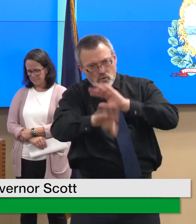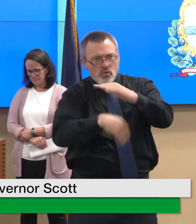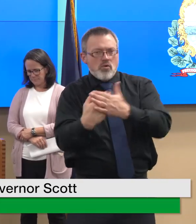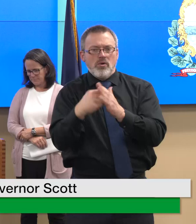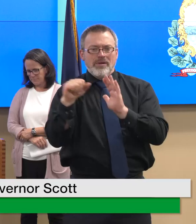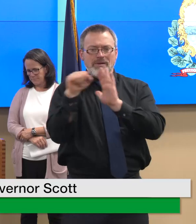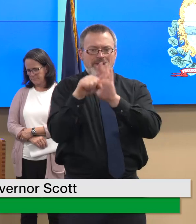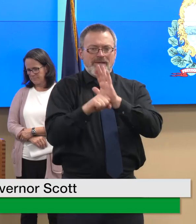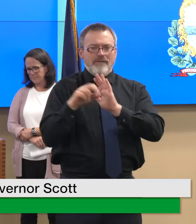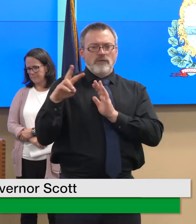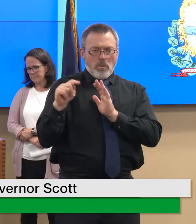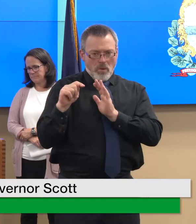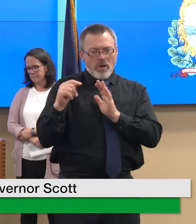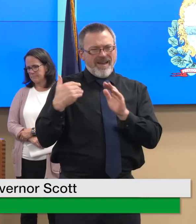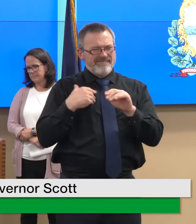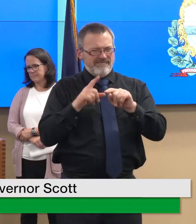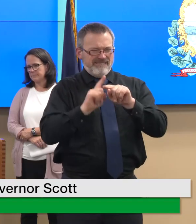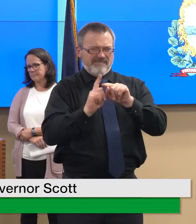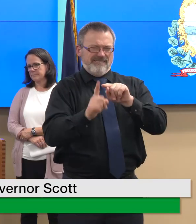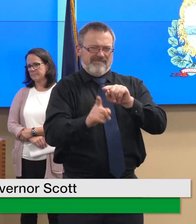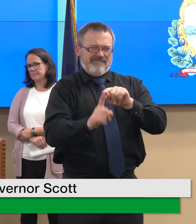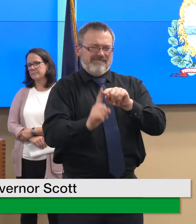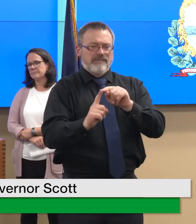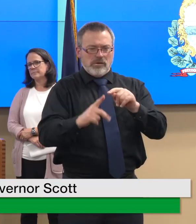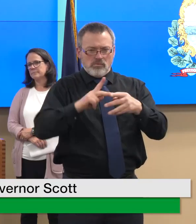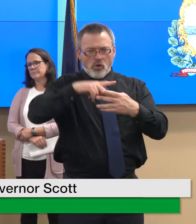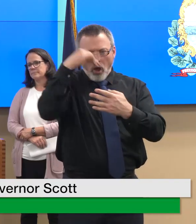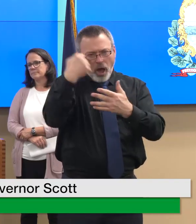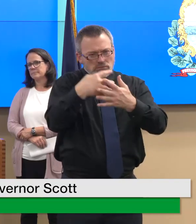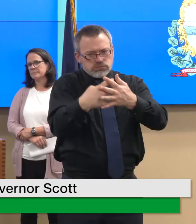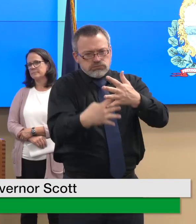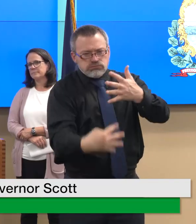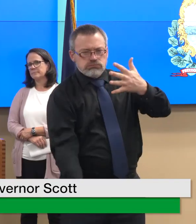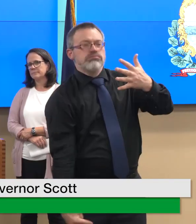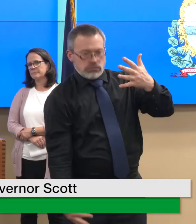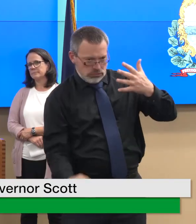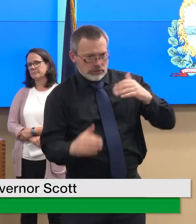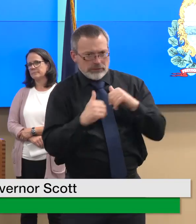million. And we're confident that we will be able to move those forward